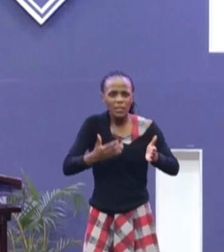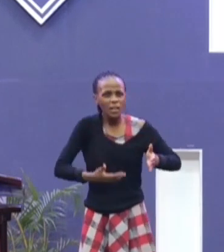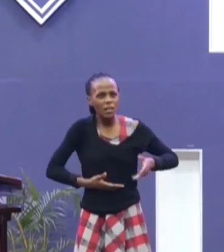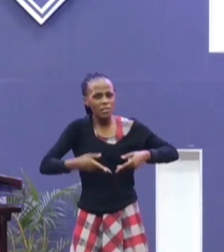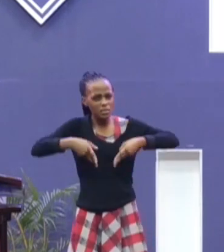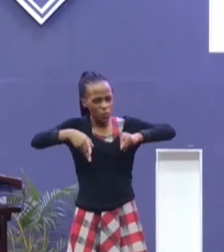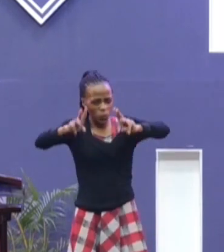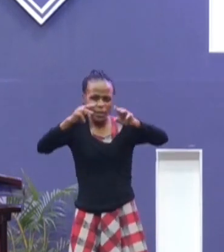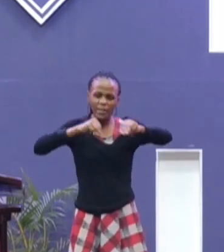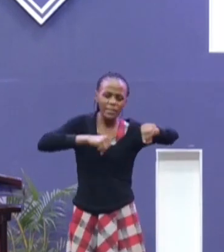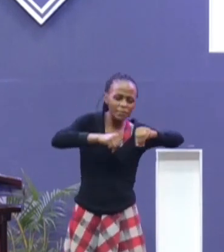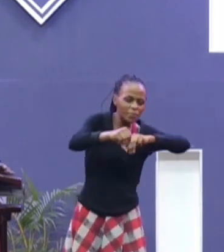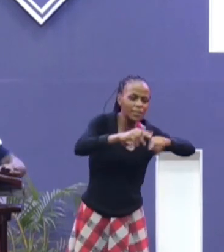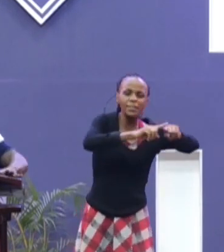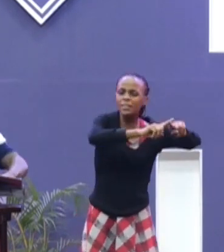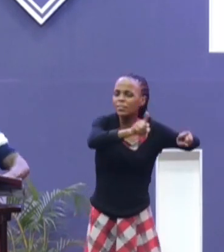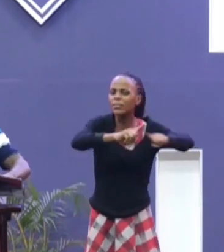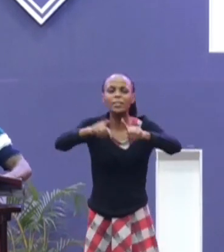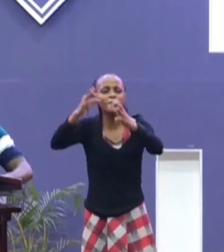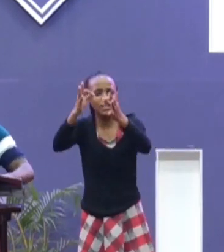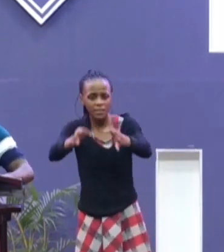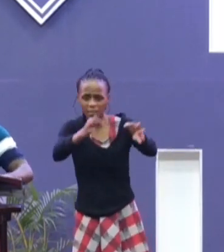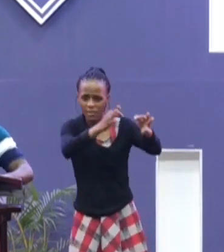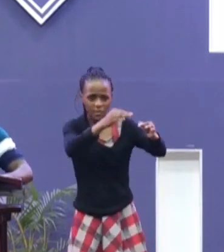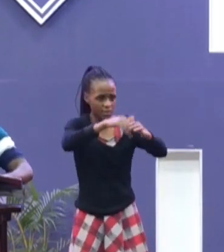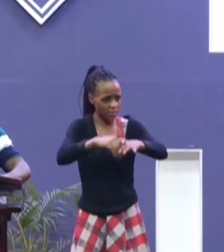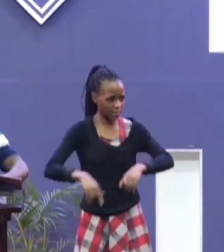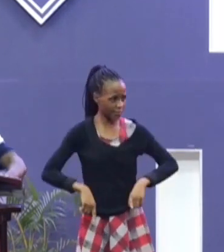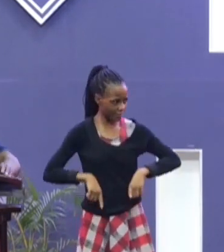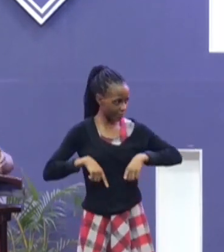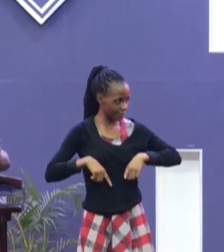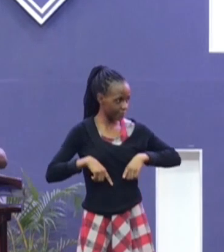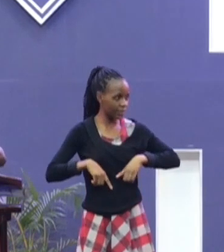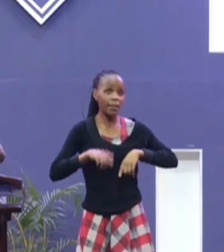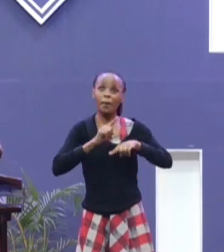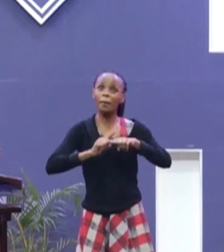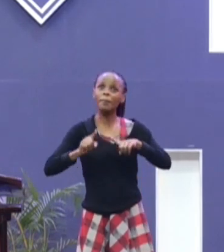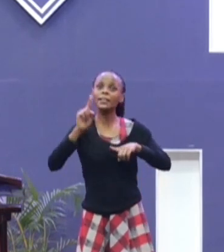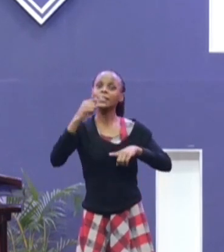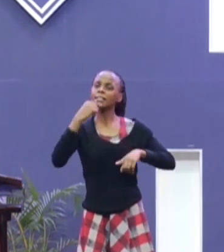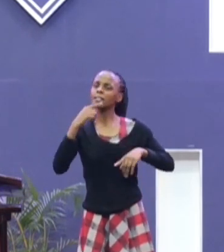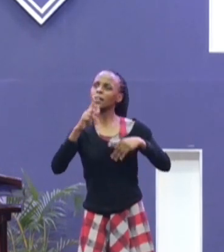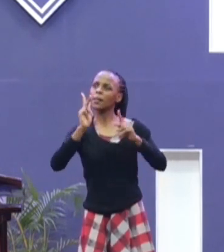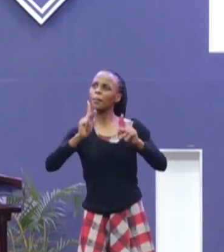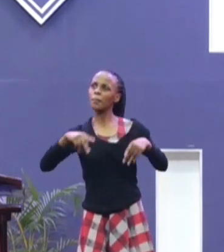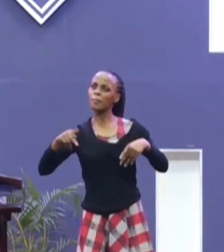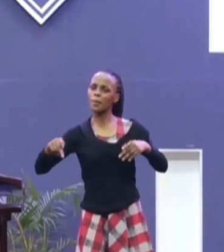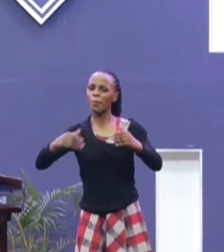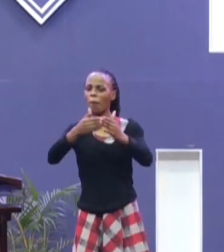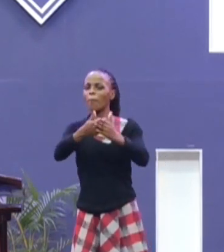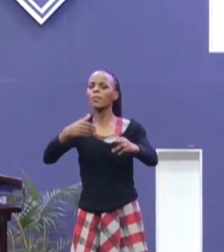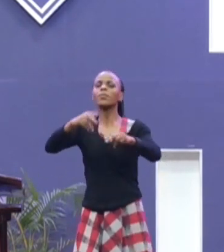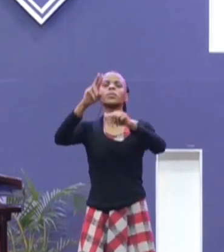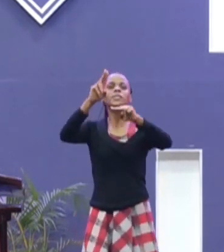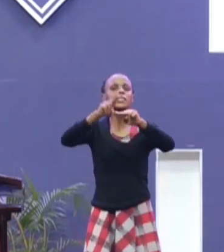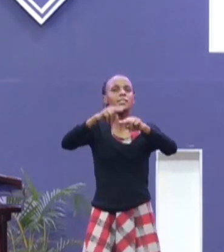ez'enjawulo ez'obulamu. There is a way the world handles the various aspects of life. Naye agambye nti abaali batuula mu kizikiza. But